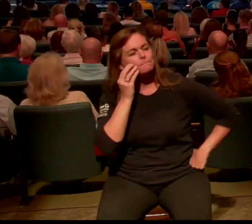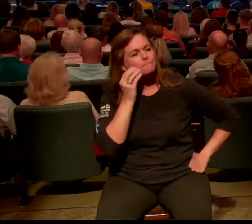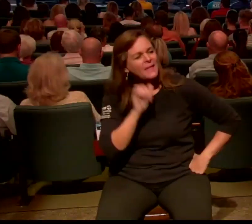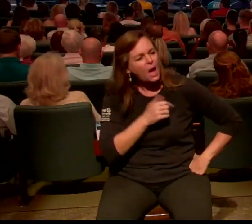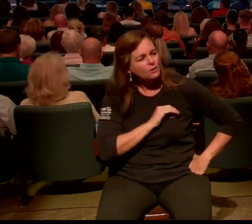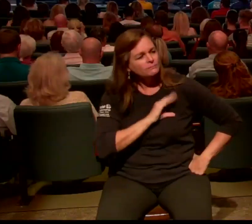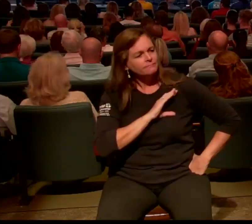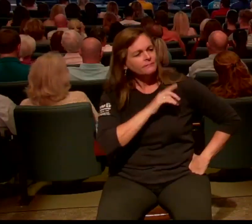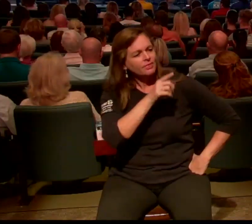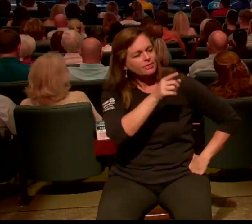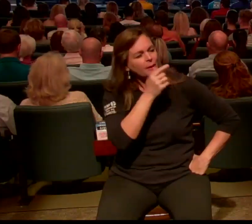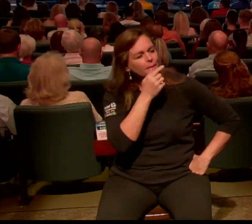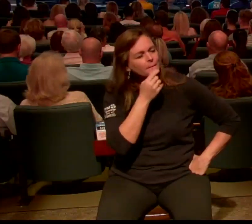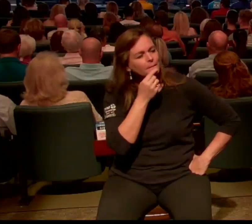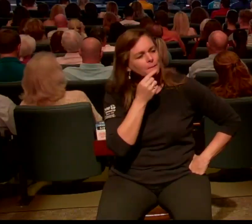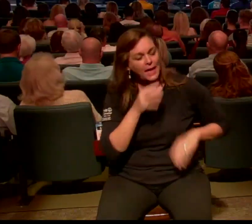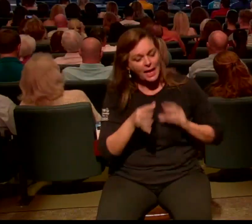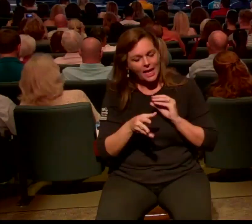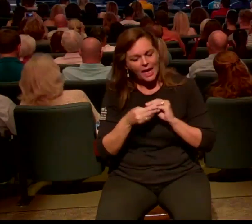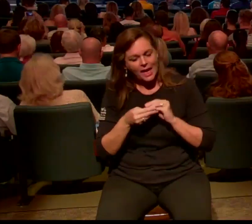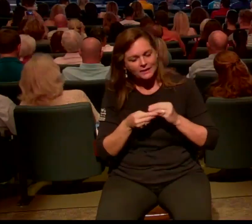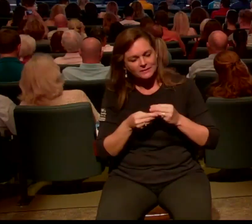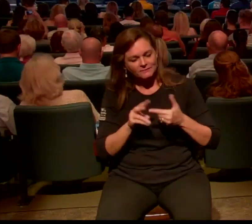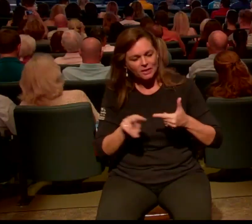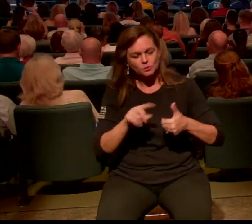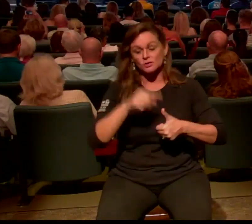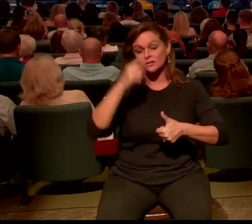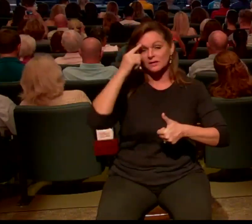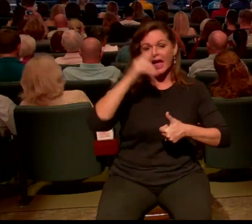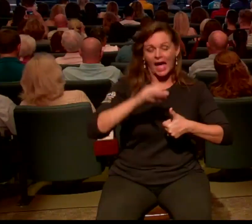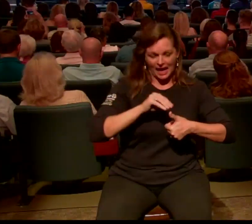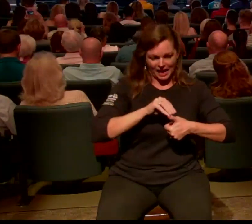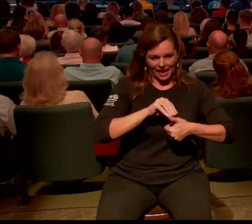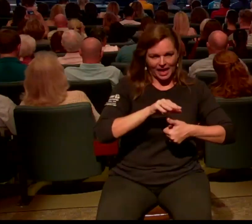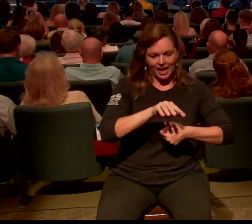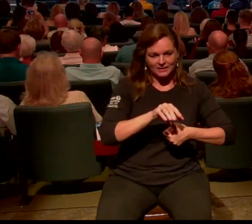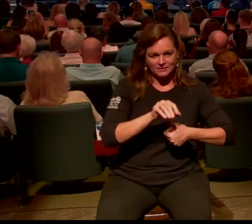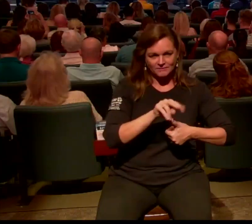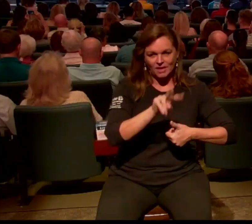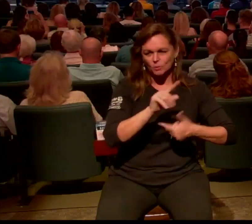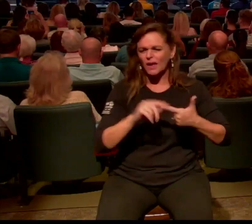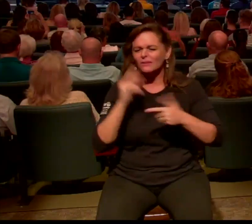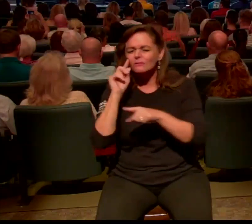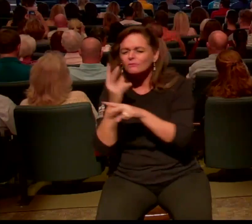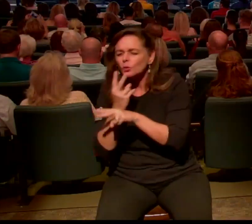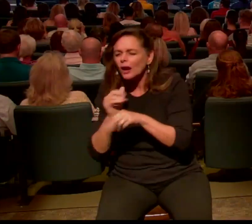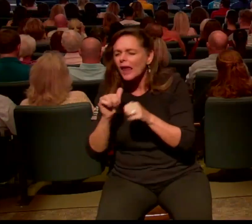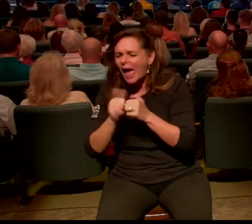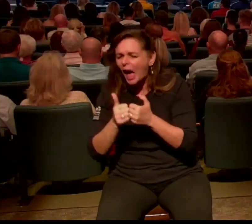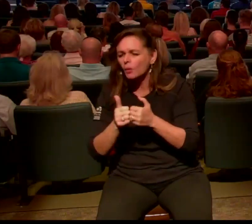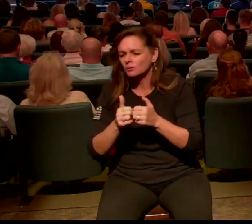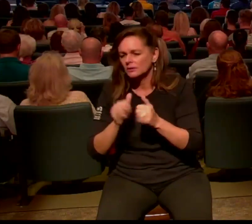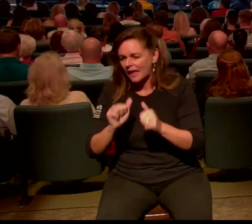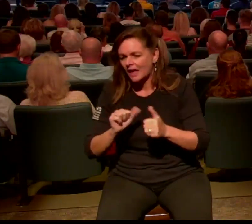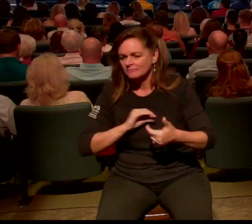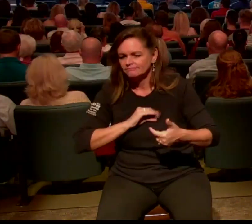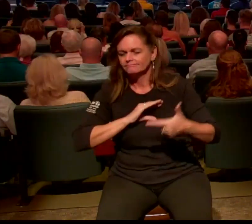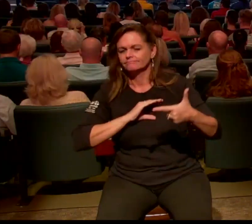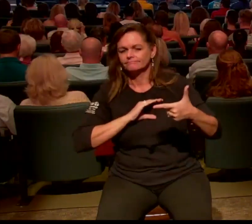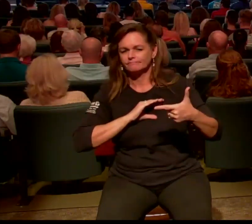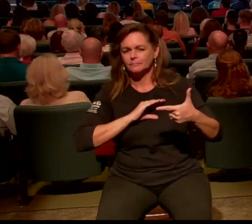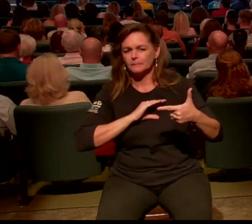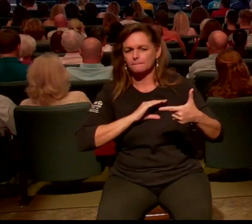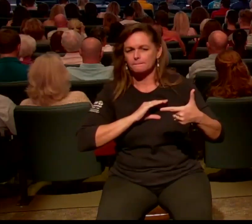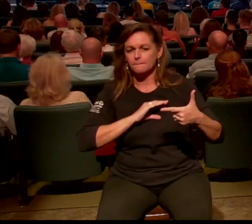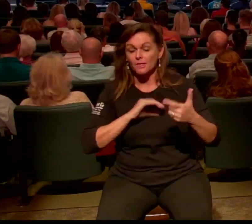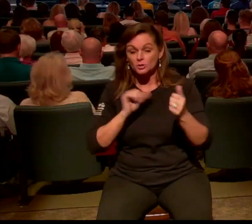So every day I value people, think of ways to add value to people. Number 3, I look for ways. I look for ways to add value to people. So when I'm with